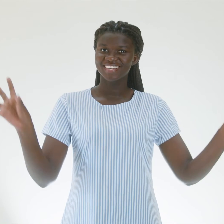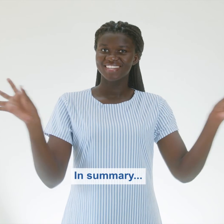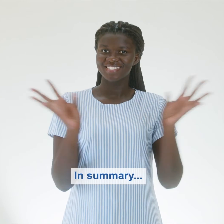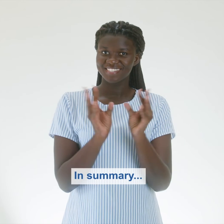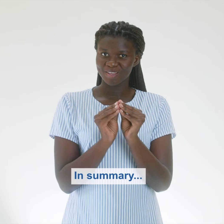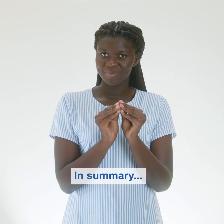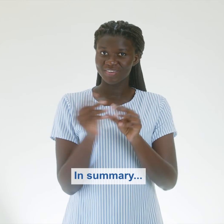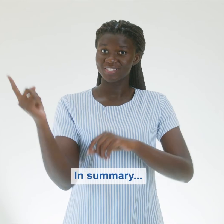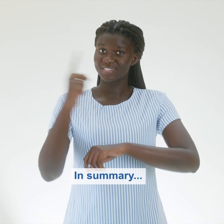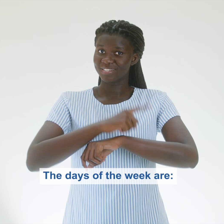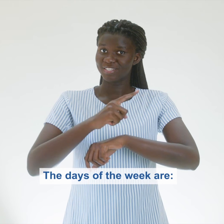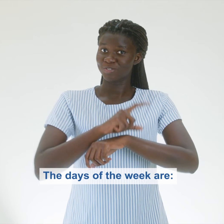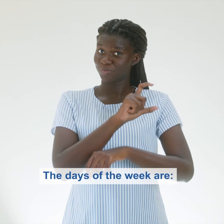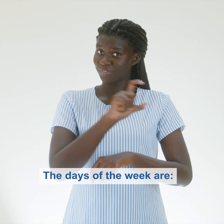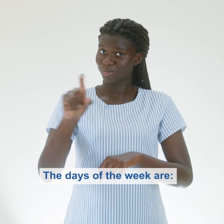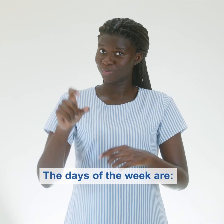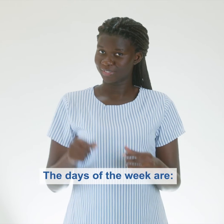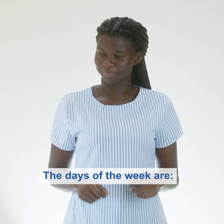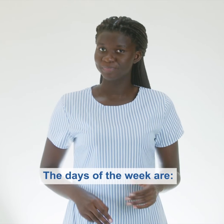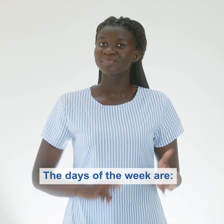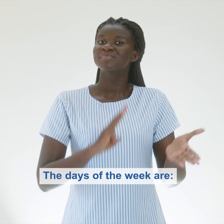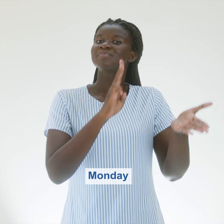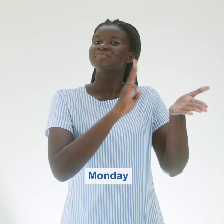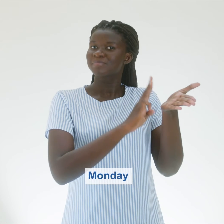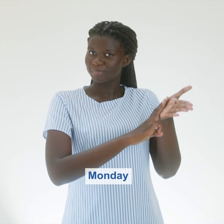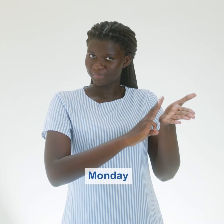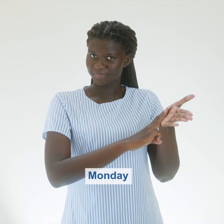In summary, the days of the week are Monday,